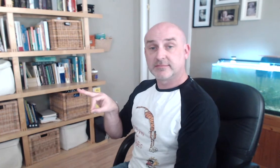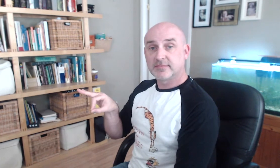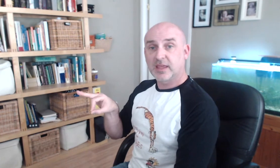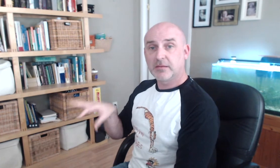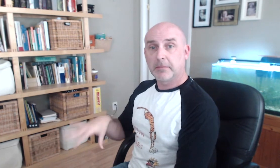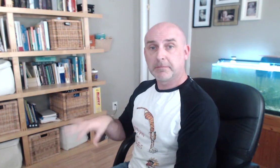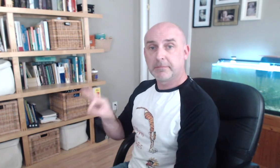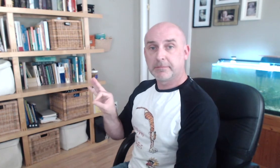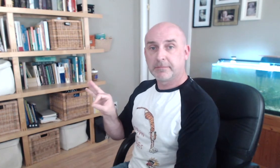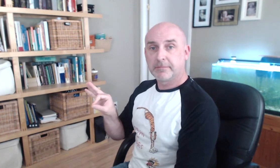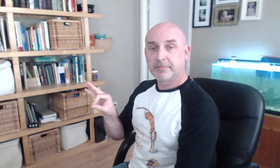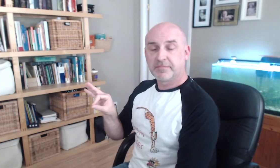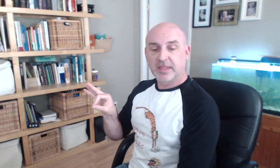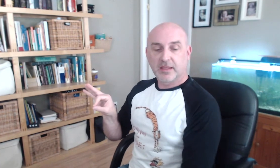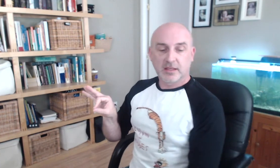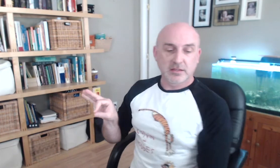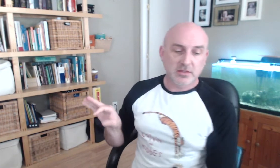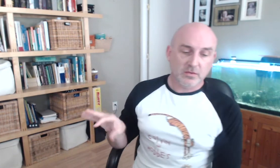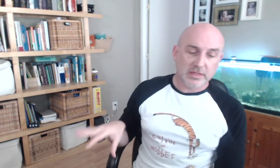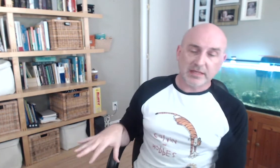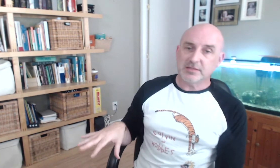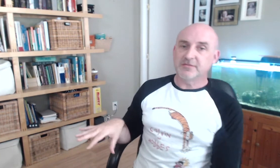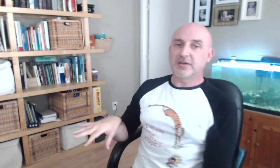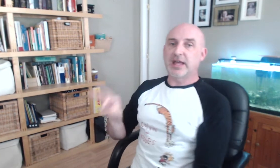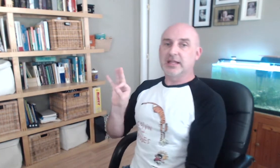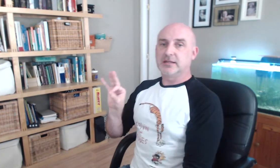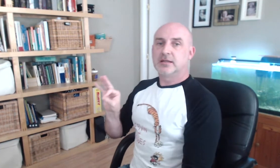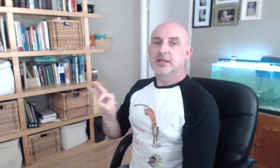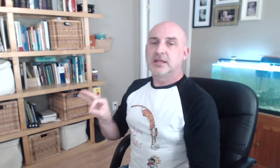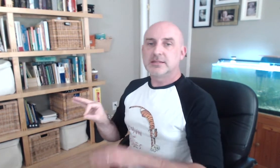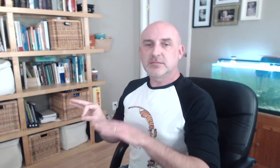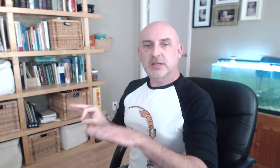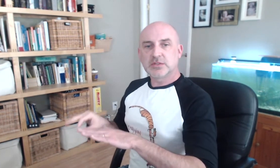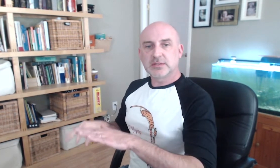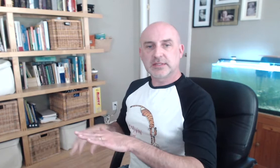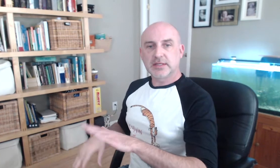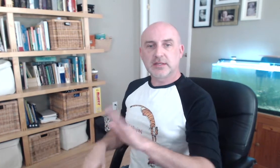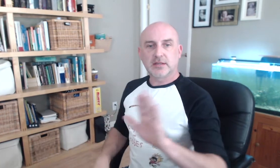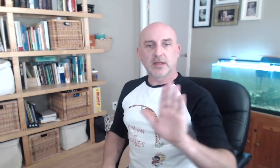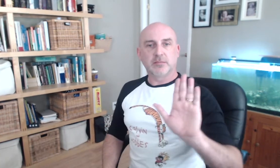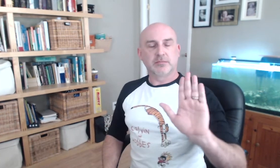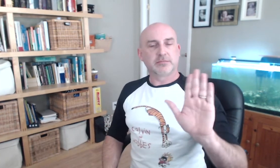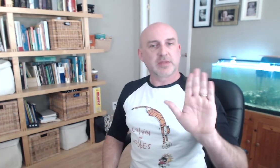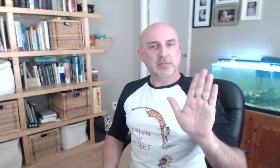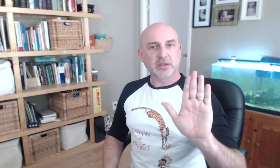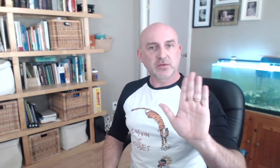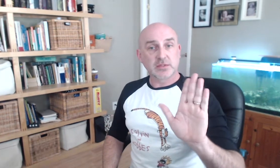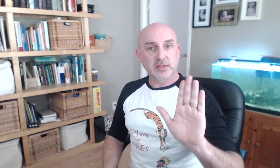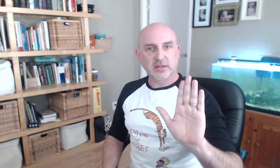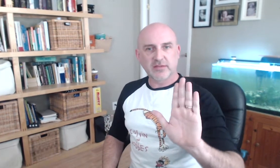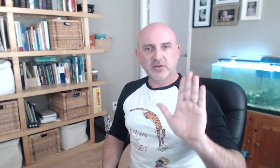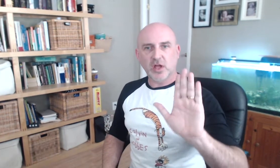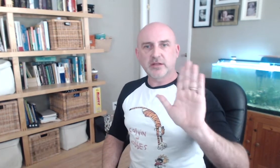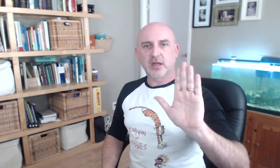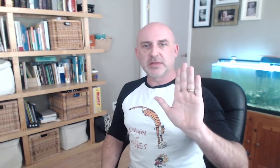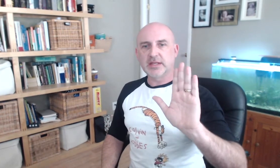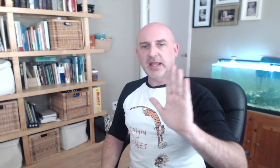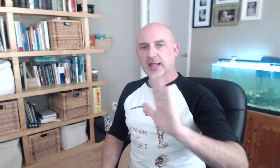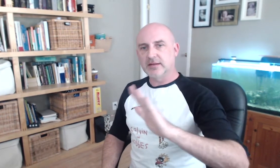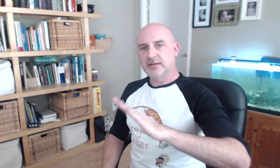Okay? So that is find. Sometimes you'll see they might use the left non-dominant hand